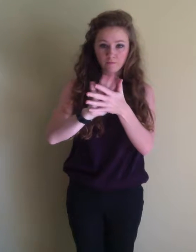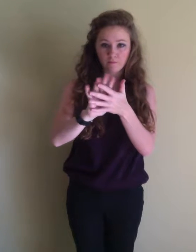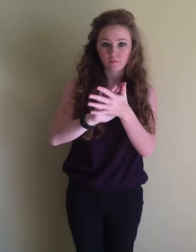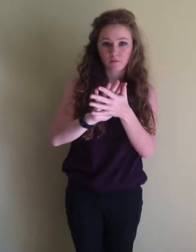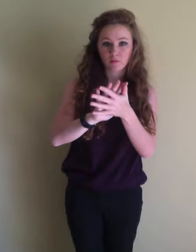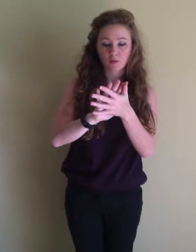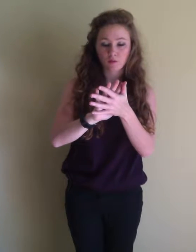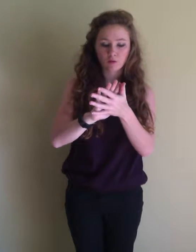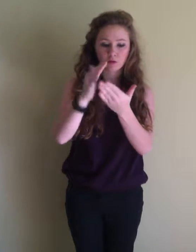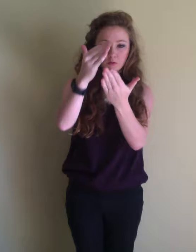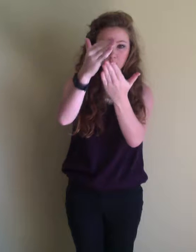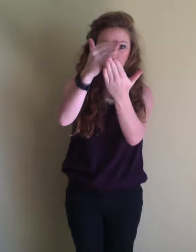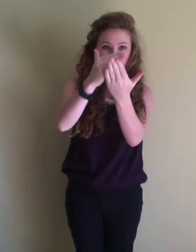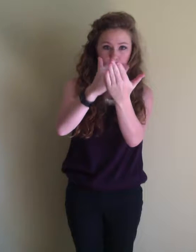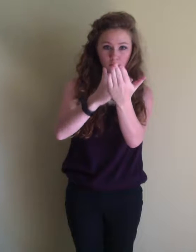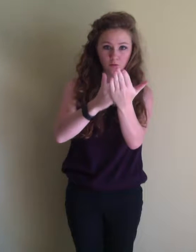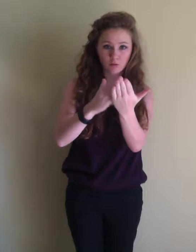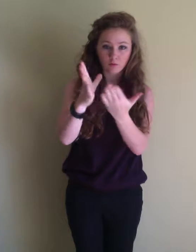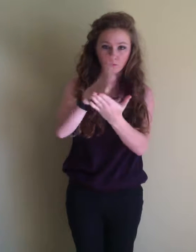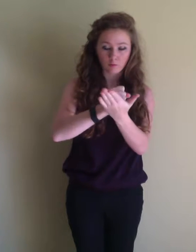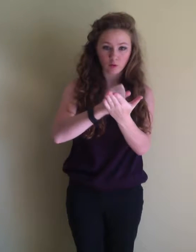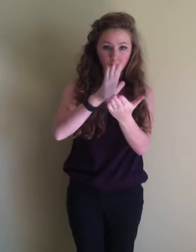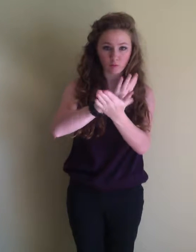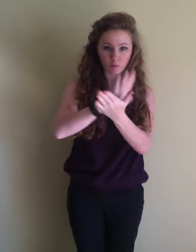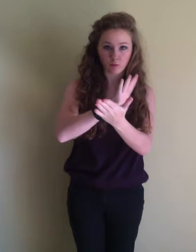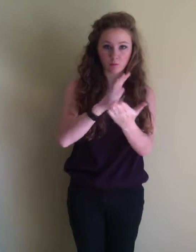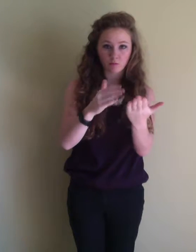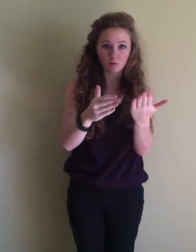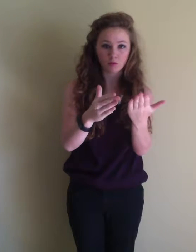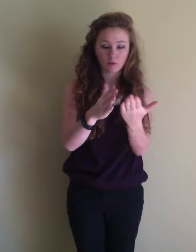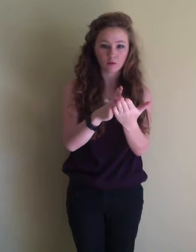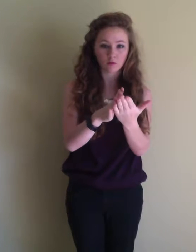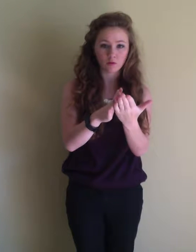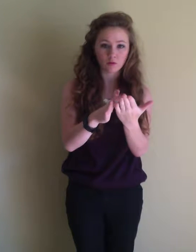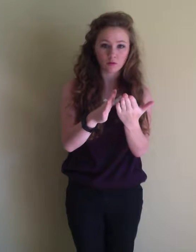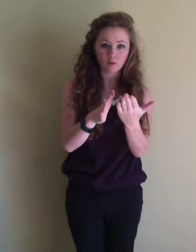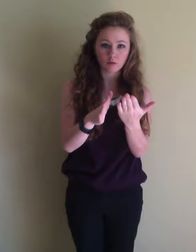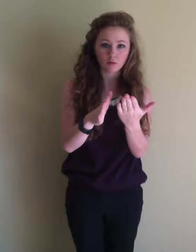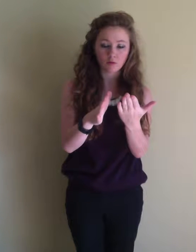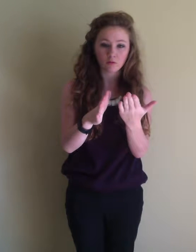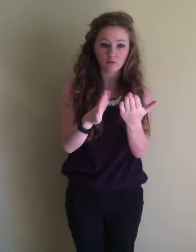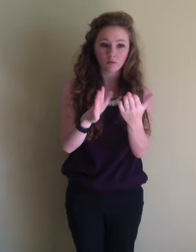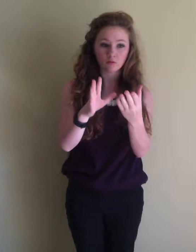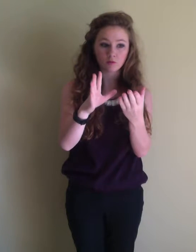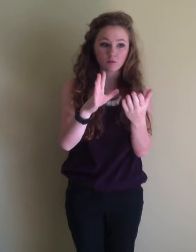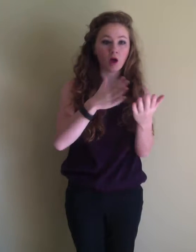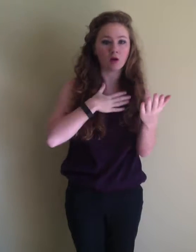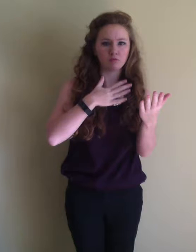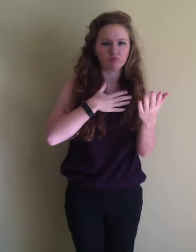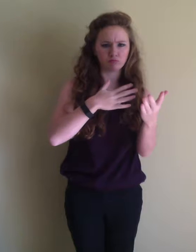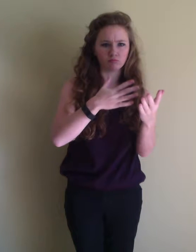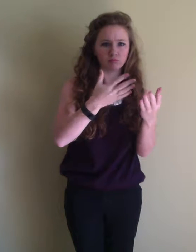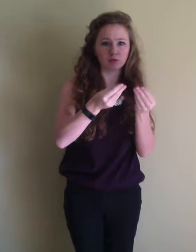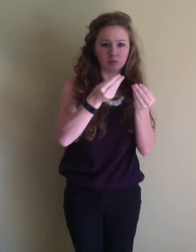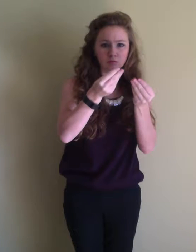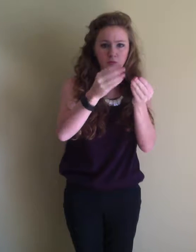study guide. And for those of you, kind of pay attention, I'll kind of give the number of the question as we go, and I'm just going to kind of talk about some